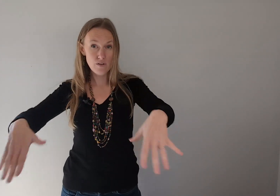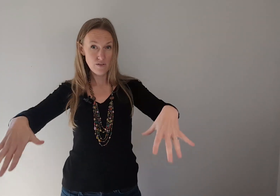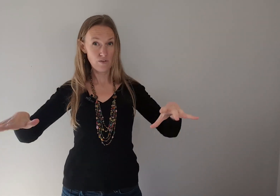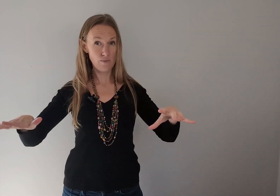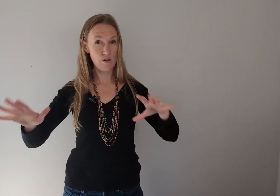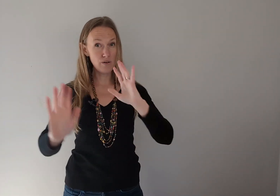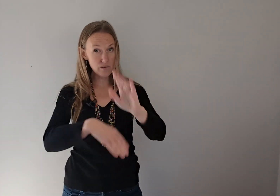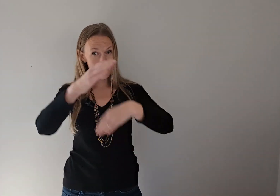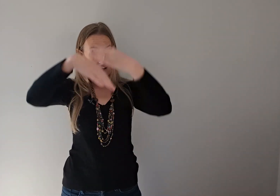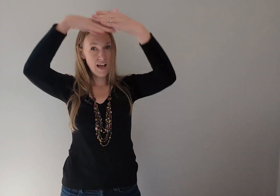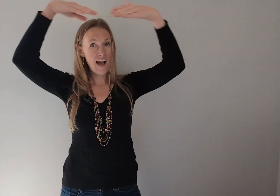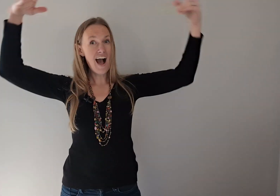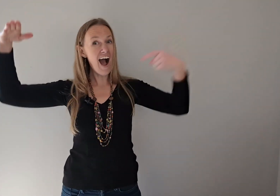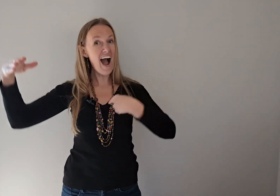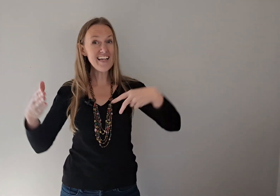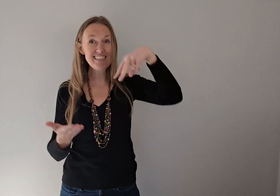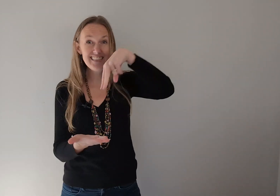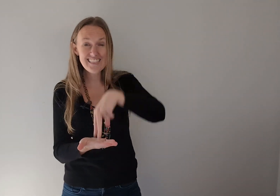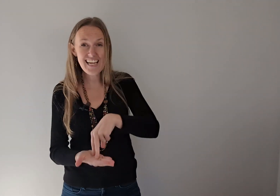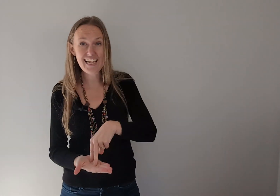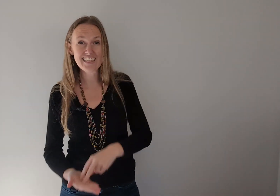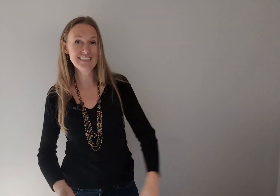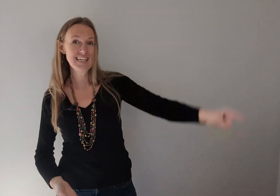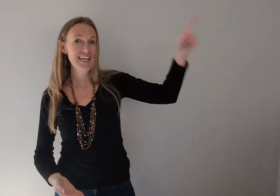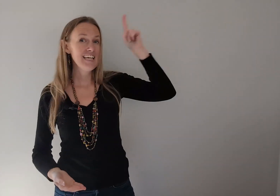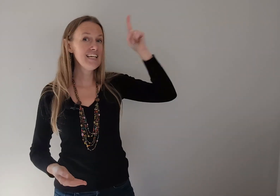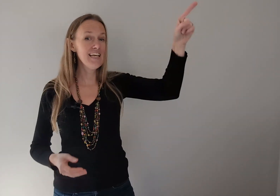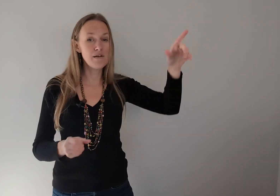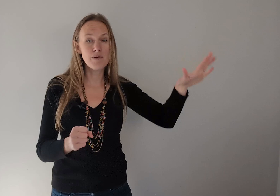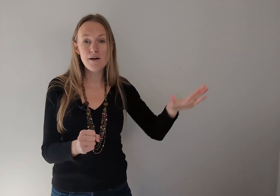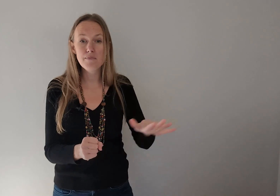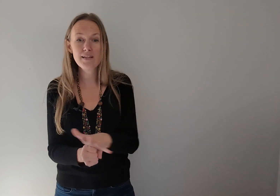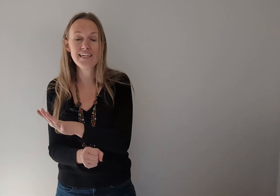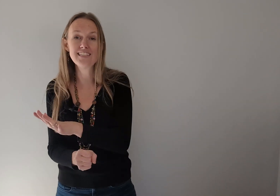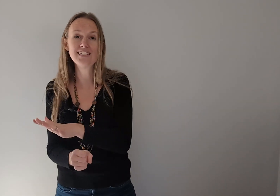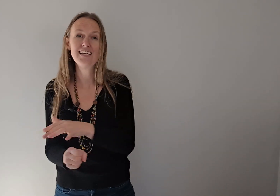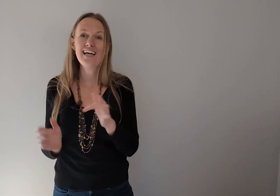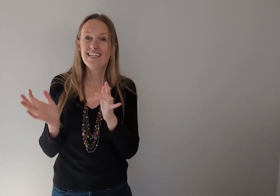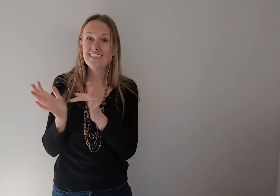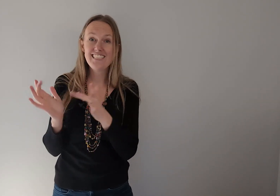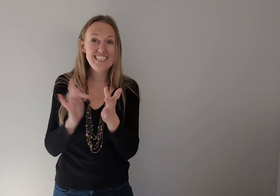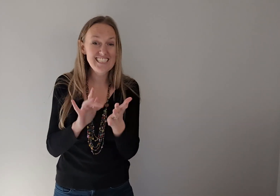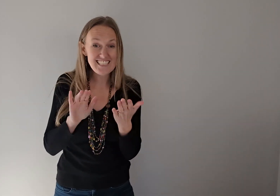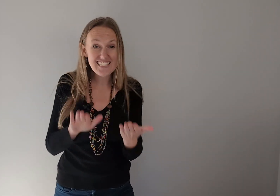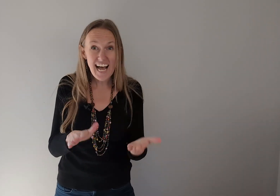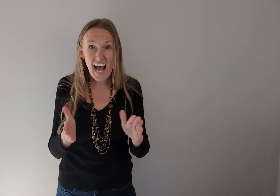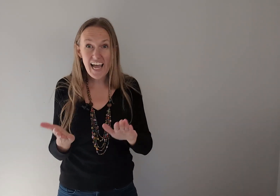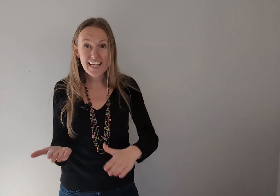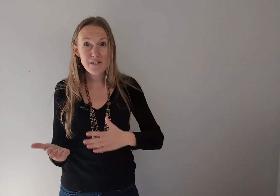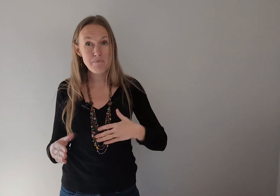the throne I stand in him complete. Jesus died